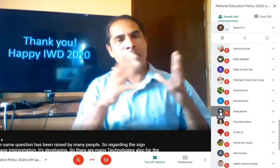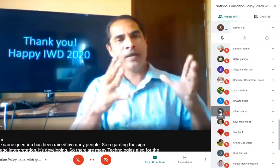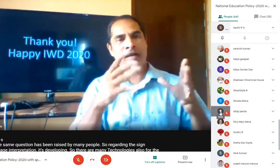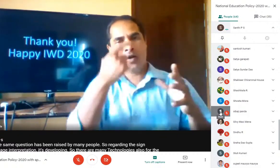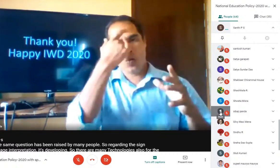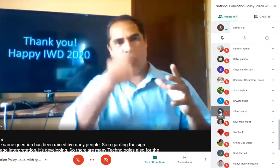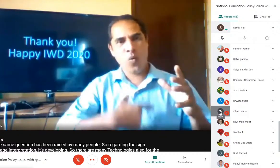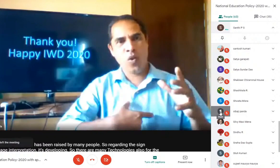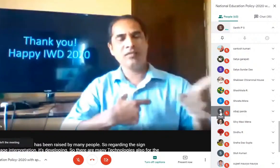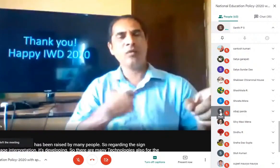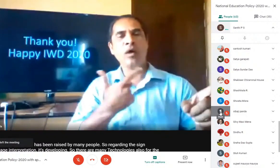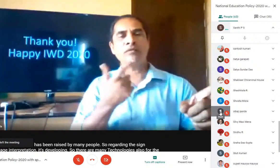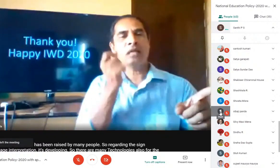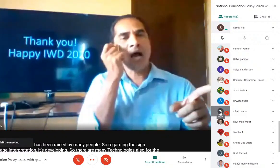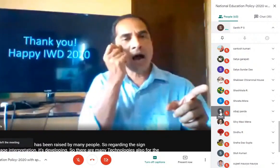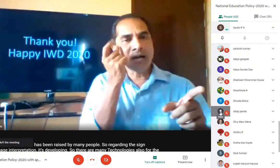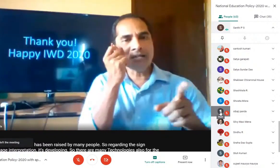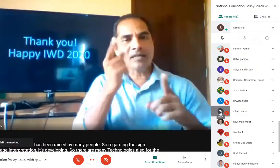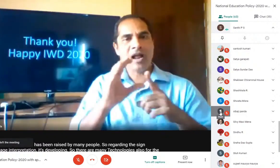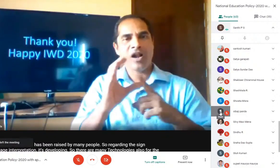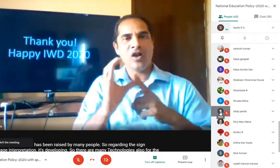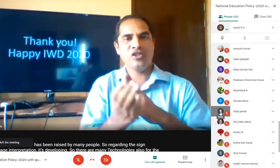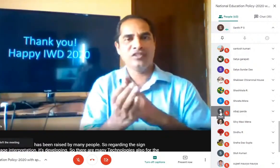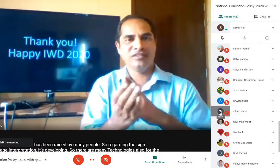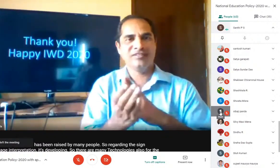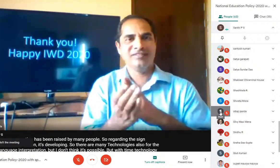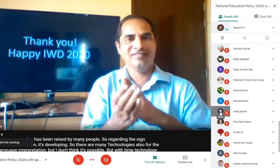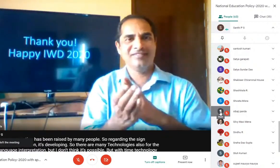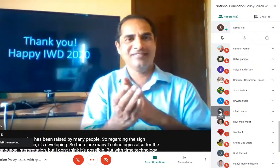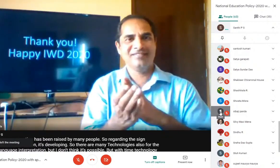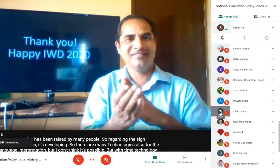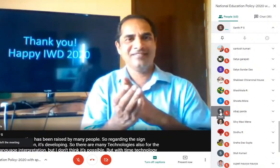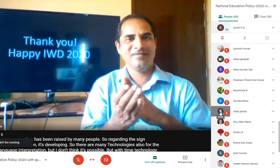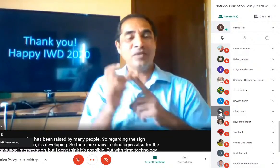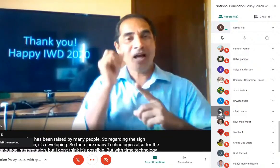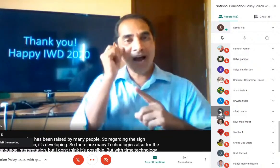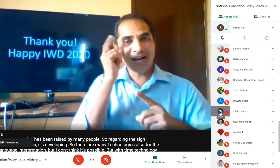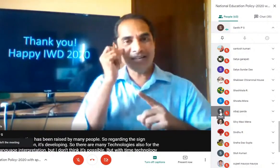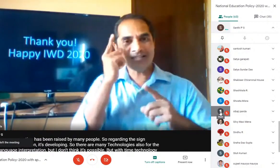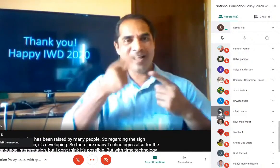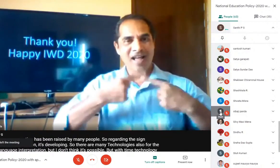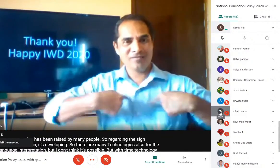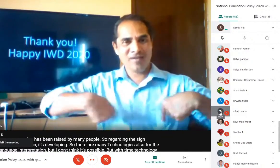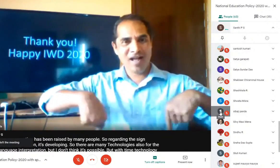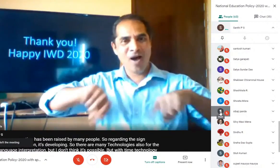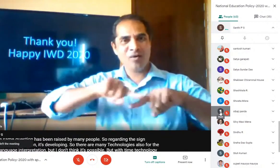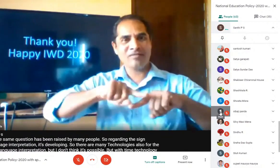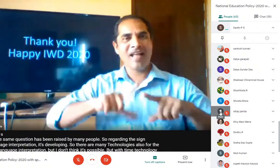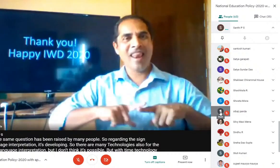So with a person interpreting, you can understand the culture of the.